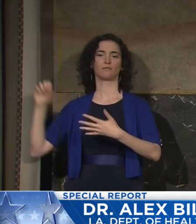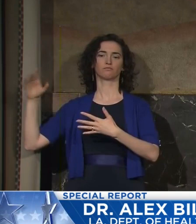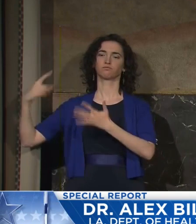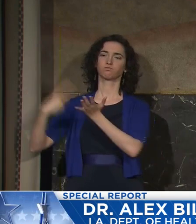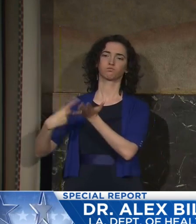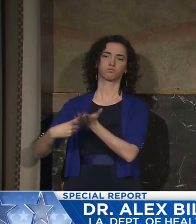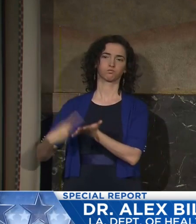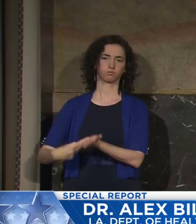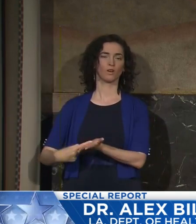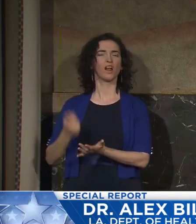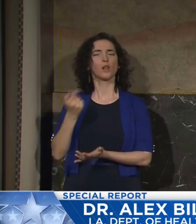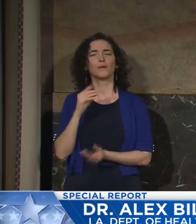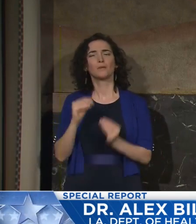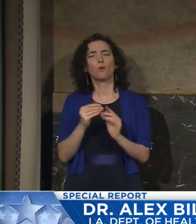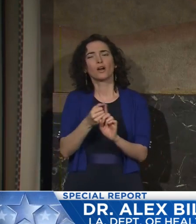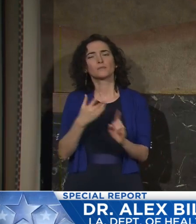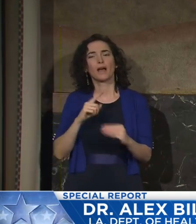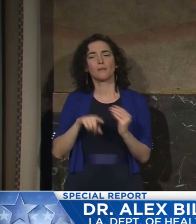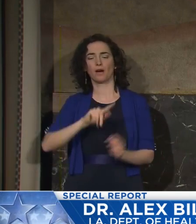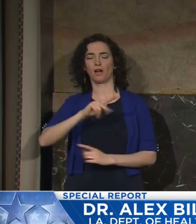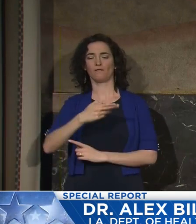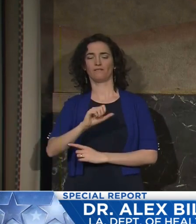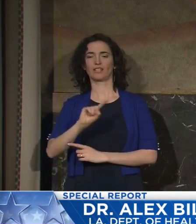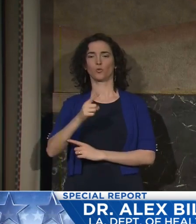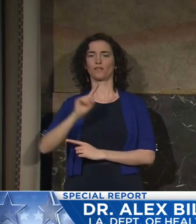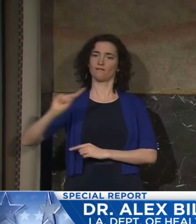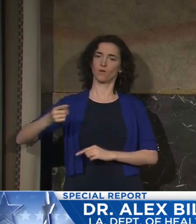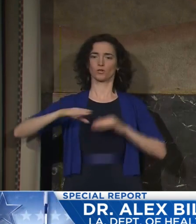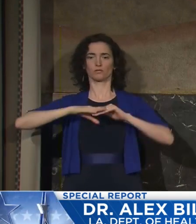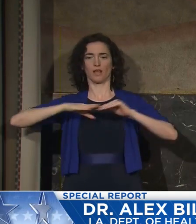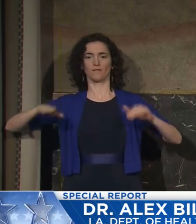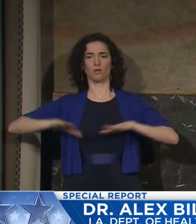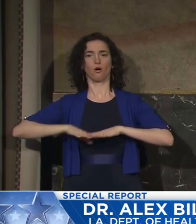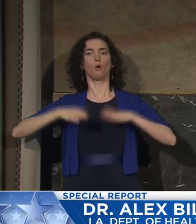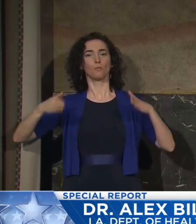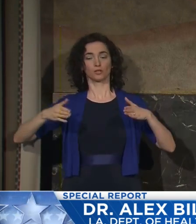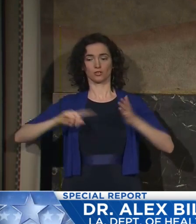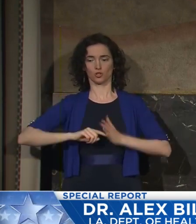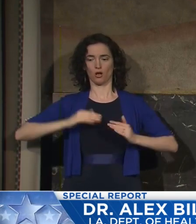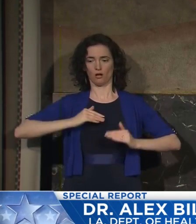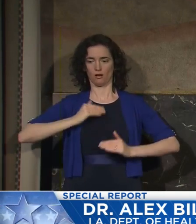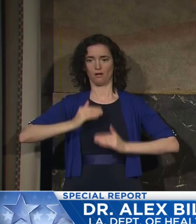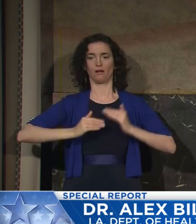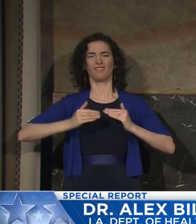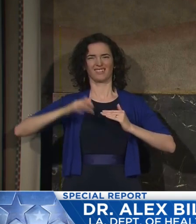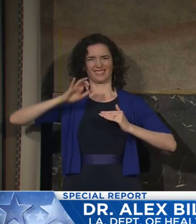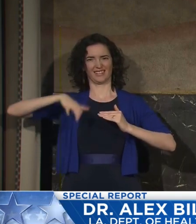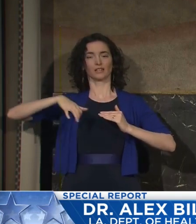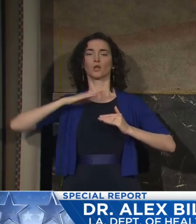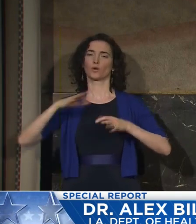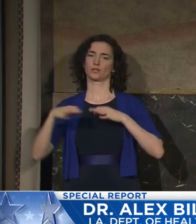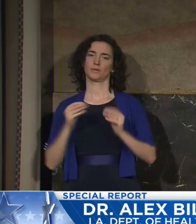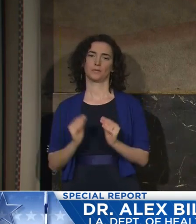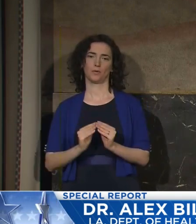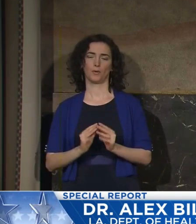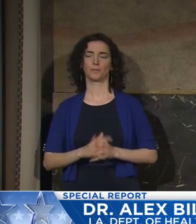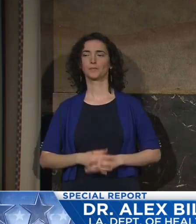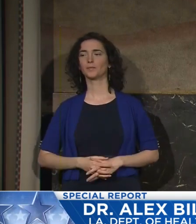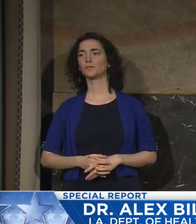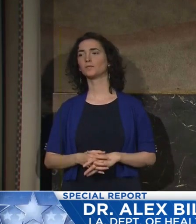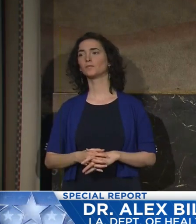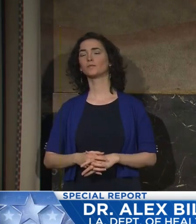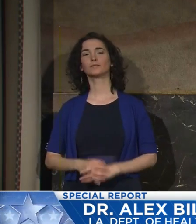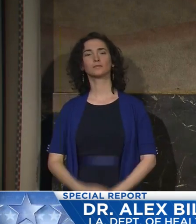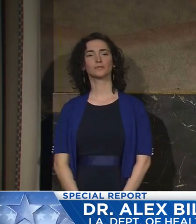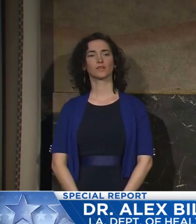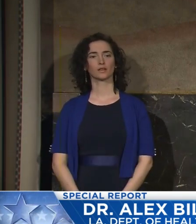Phase 1 as we prepare for transitioning into Phase 1. So just as we did 2 weeks ago, the